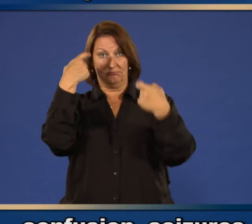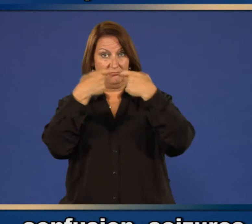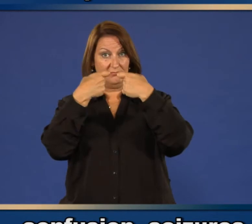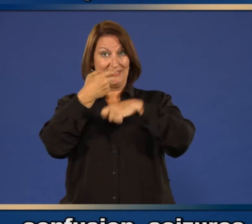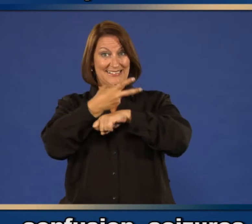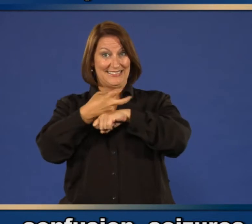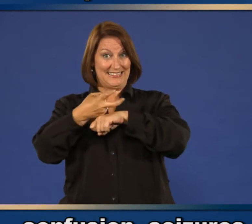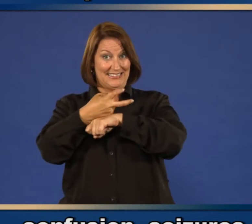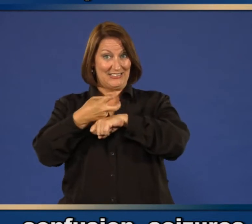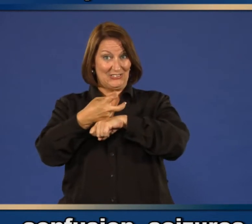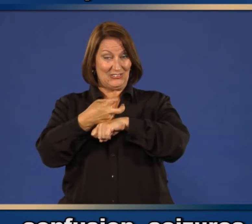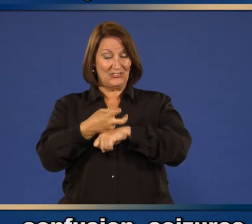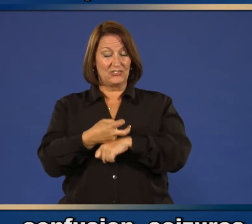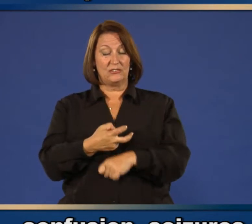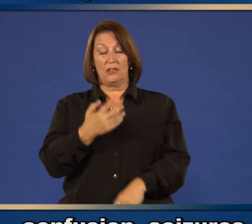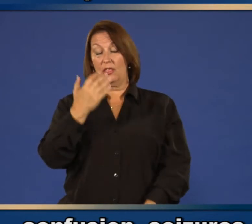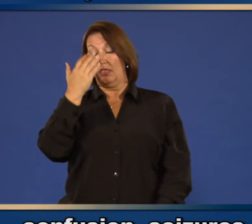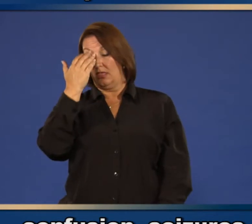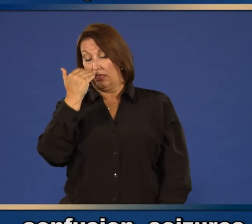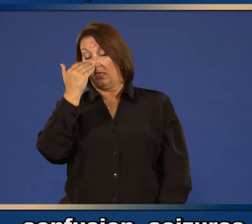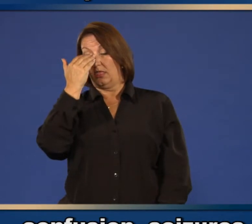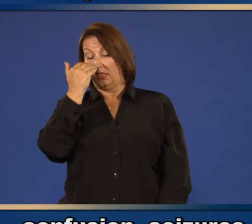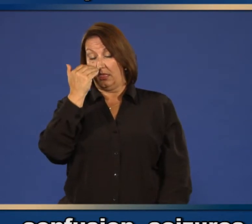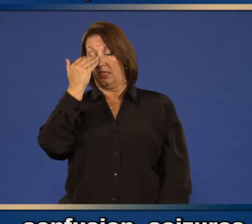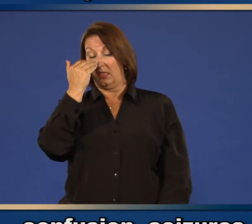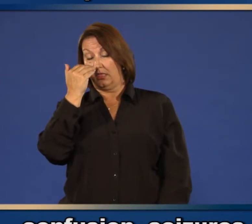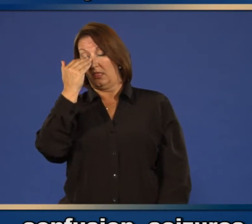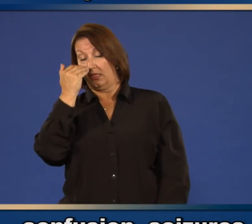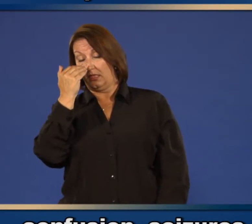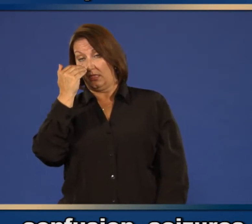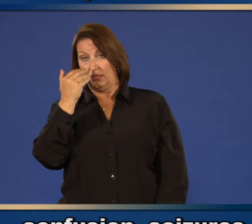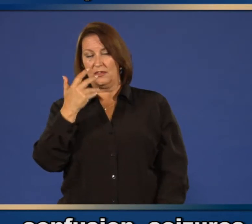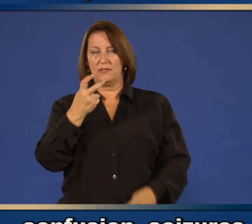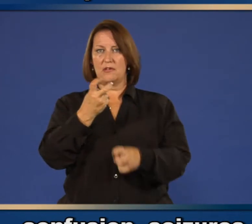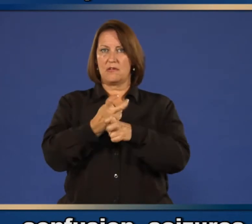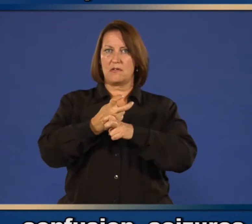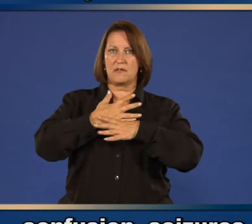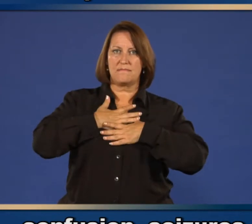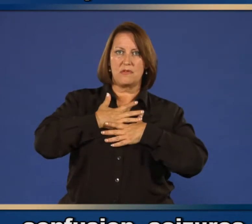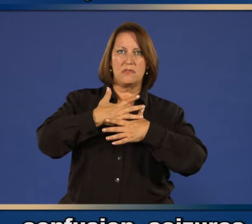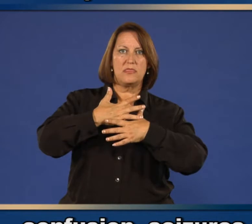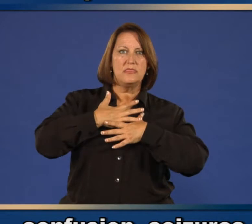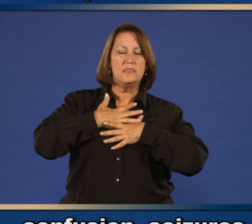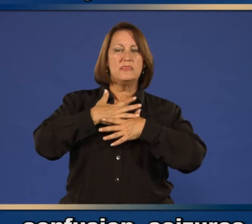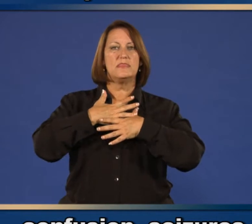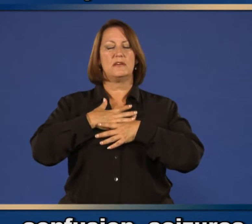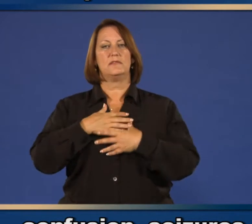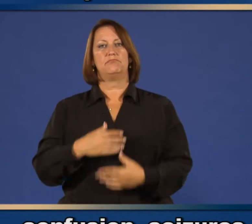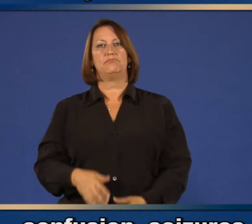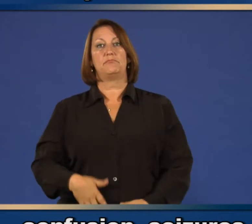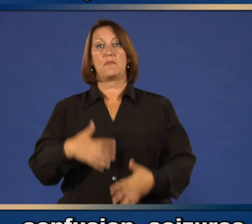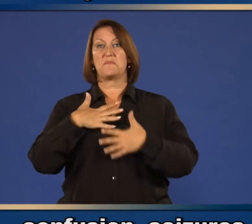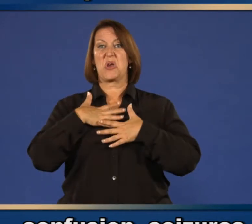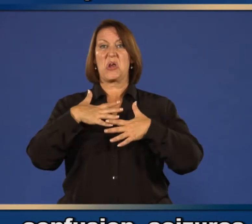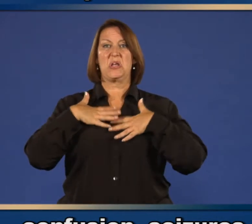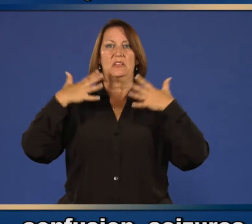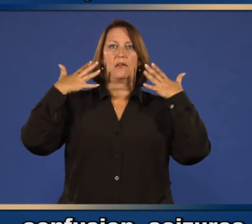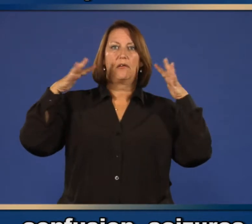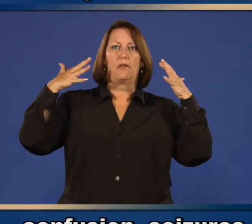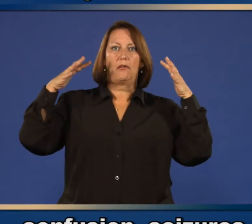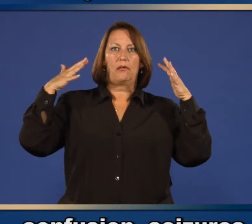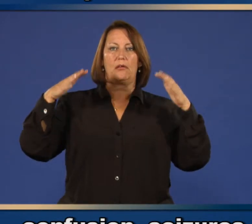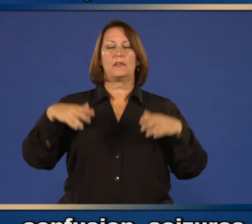seizures, difficulty staying awake, difficulty breathing,